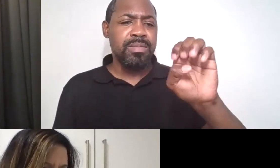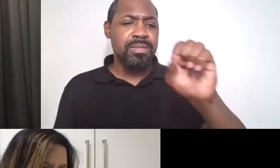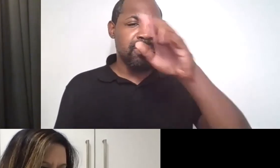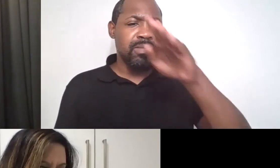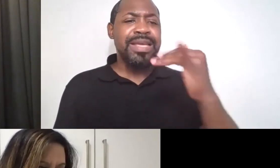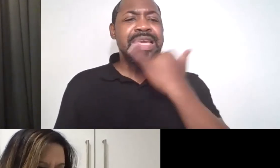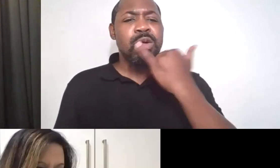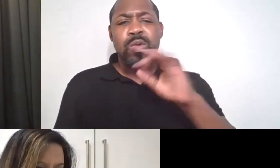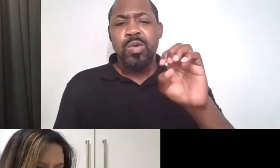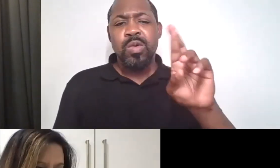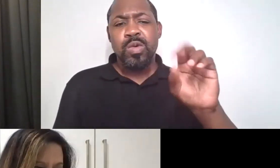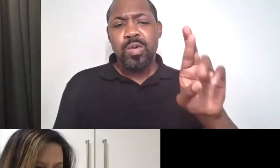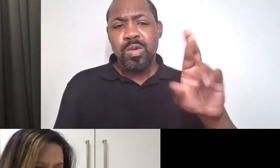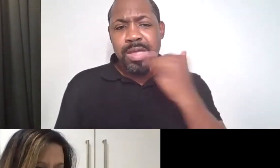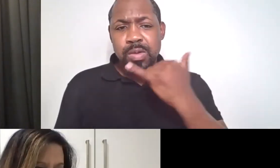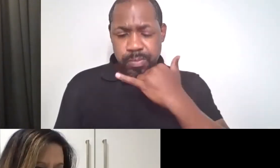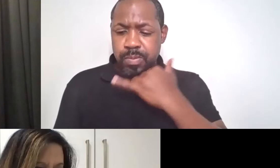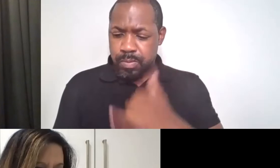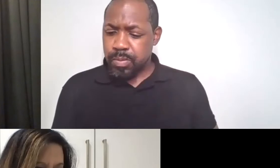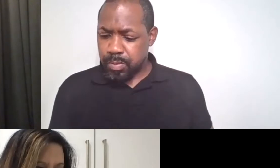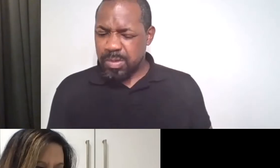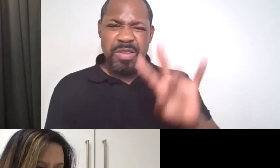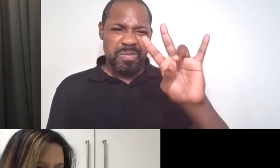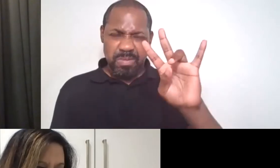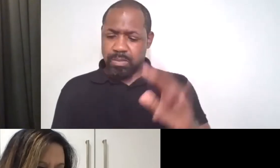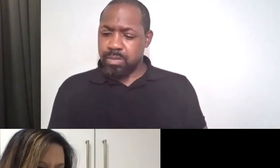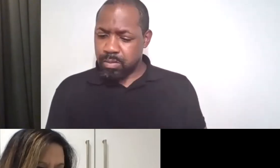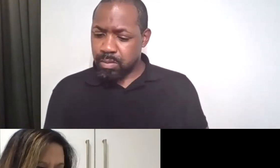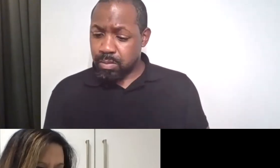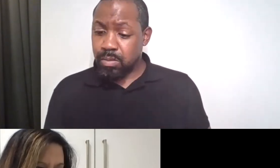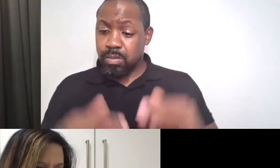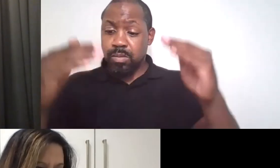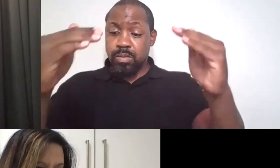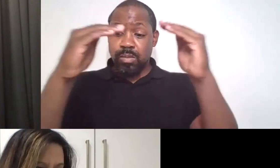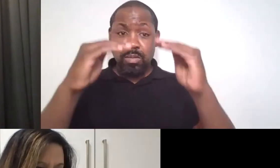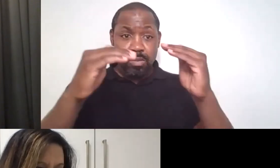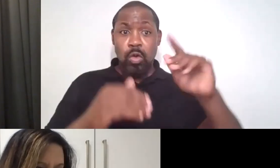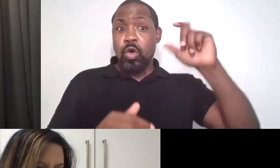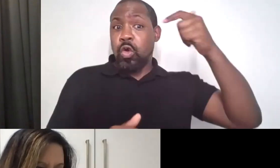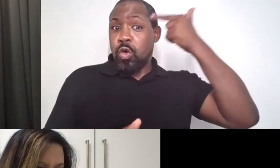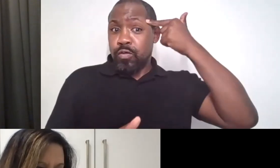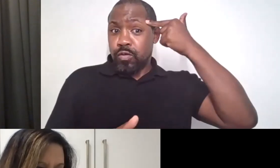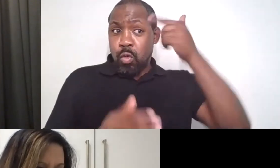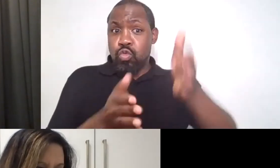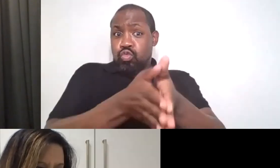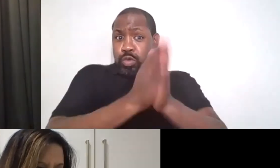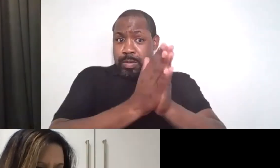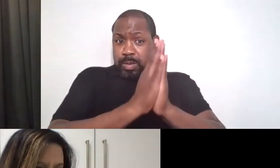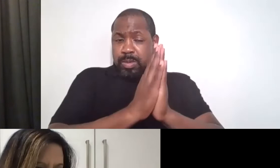There were some duplicates for referral errors, 7 of those. The next item, the